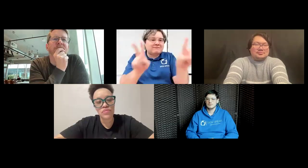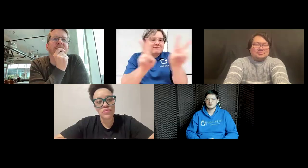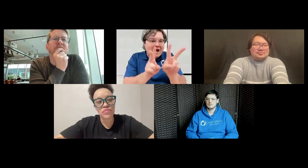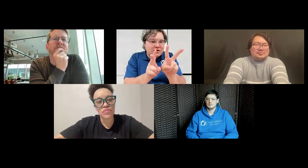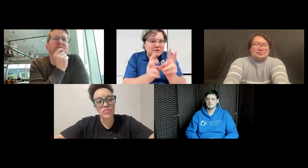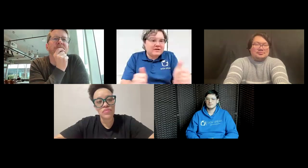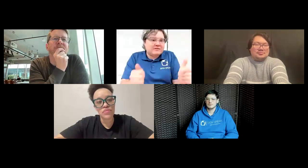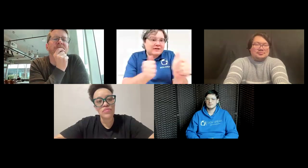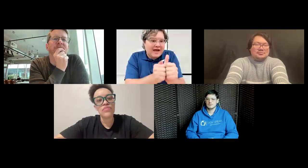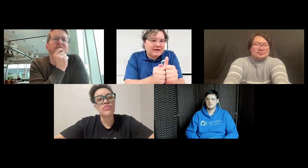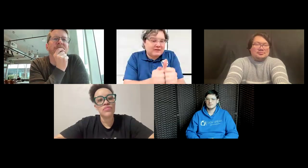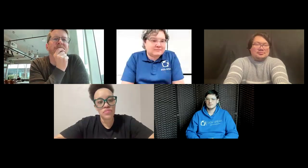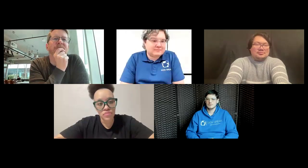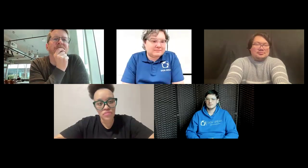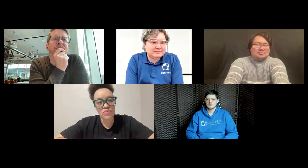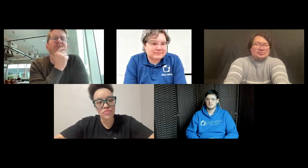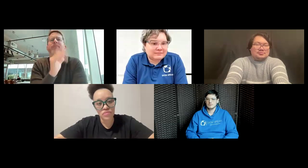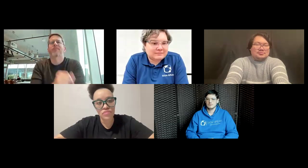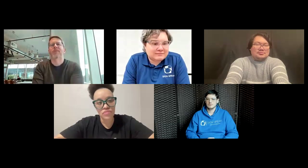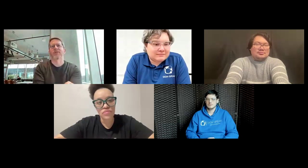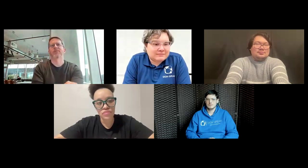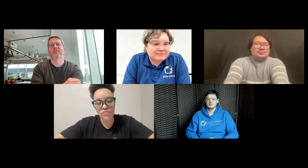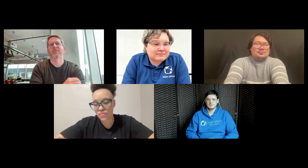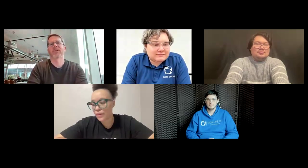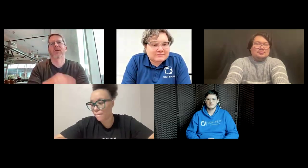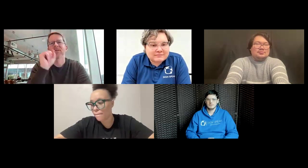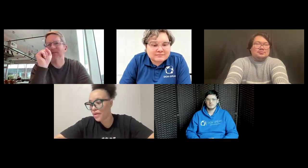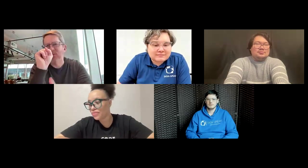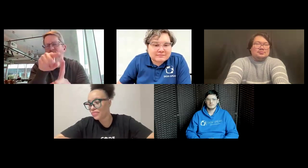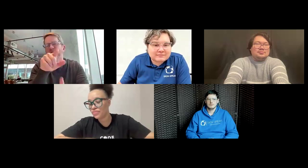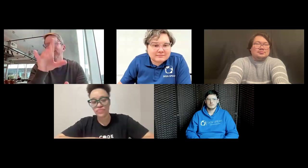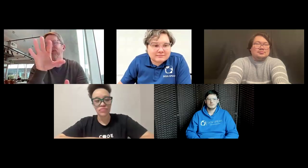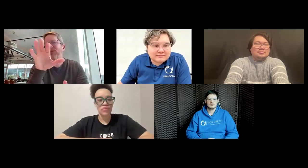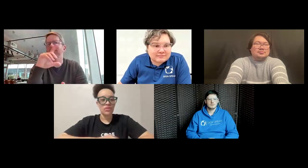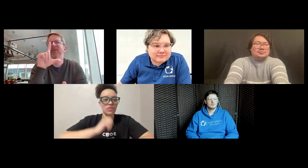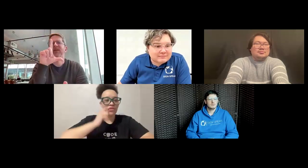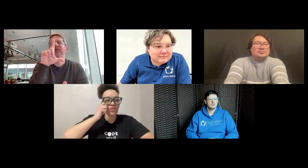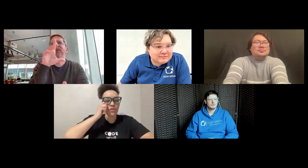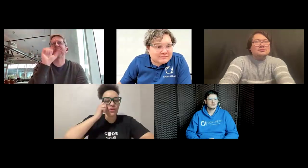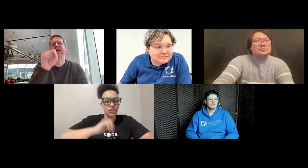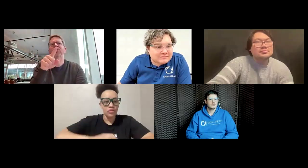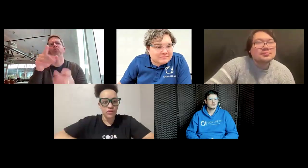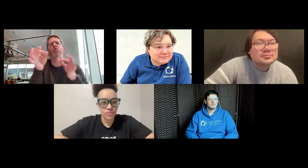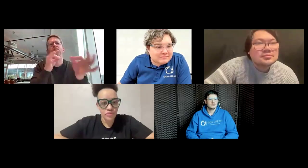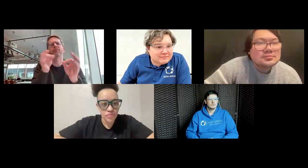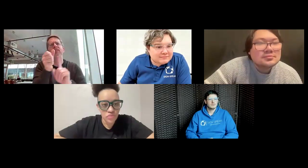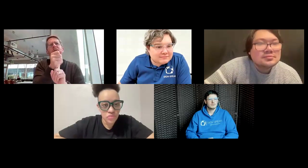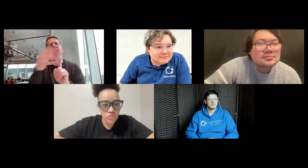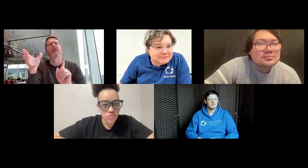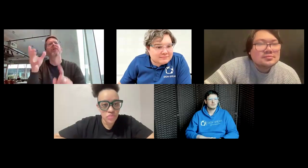compatible because we really do value working together across as a team. Yeah, Rob here. I have another question. Can I ask